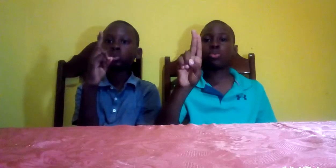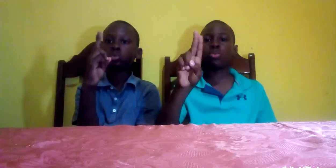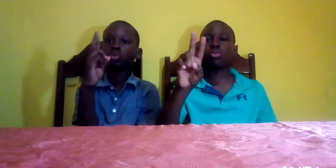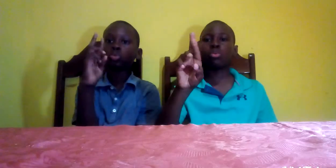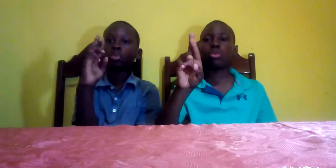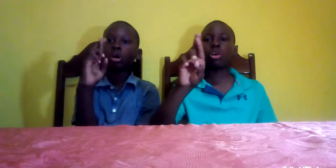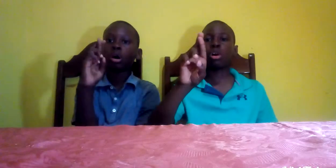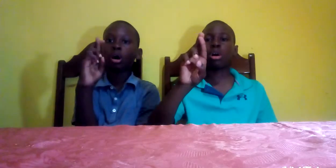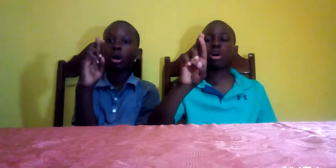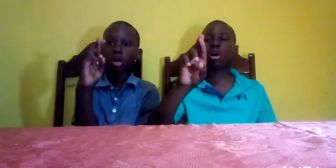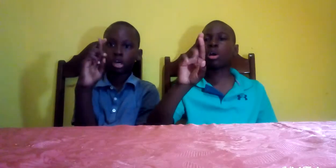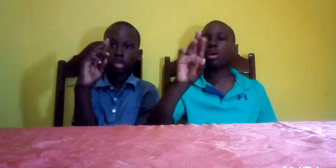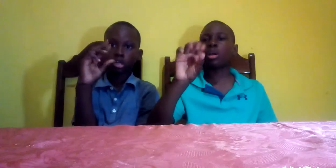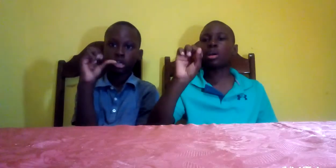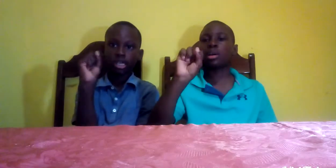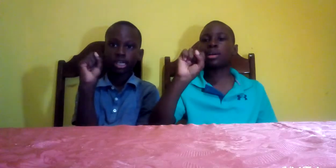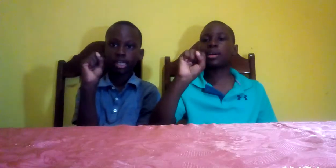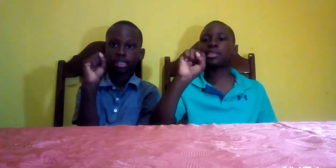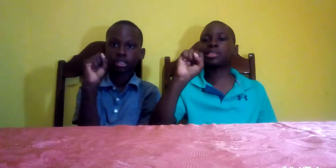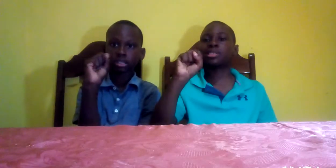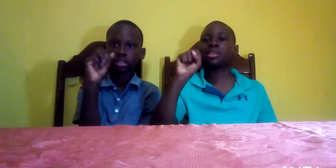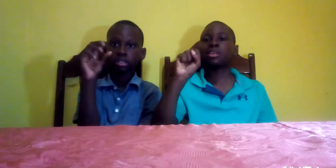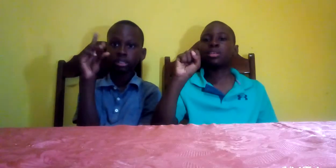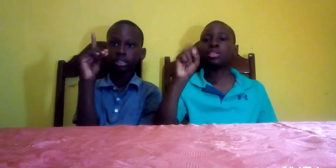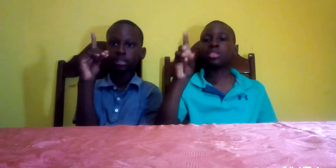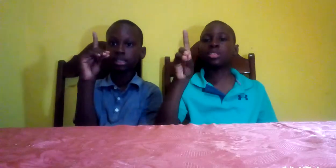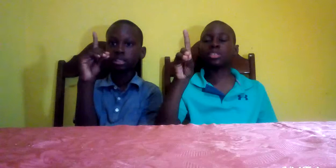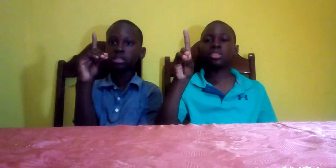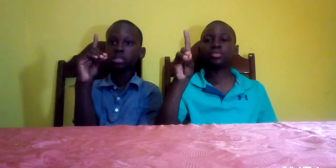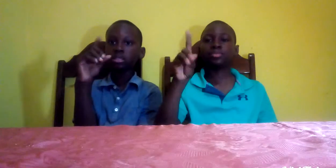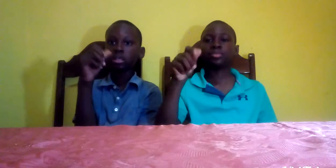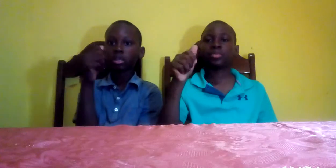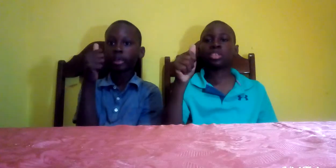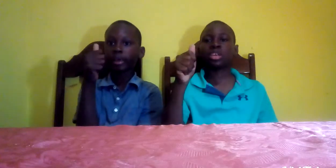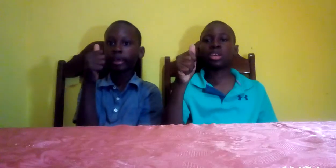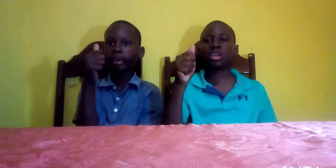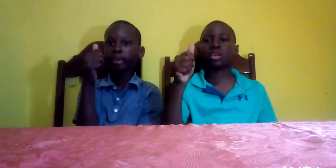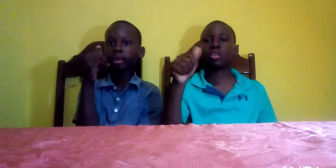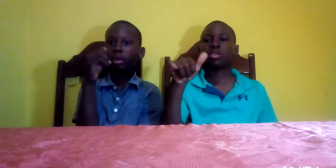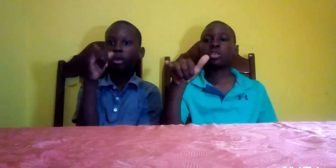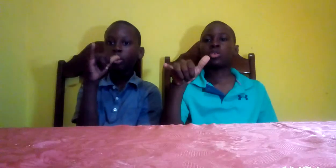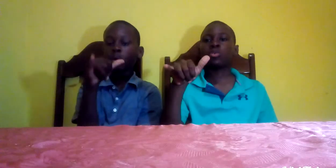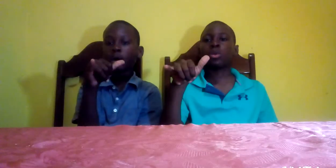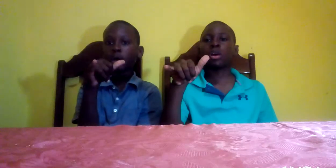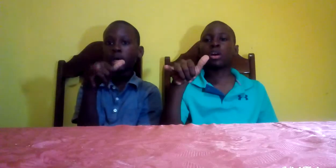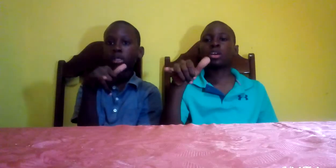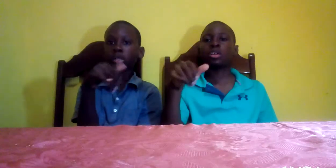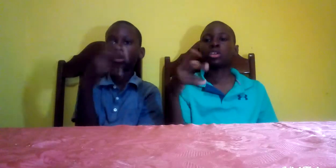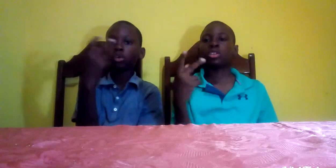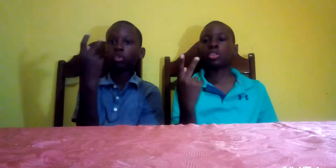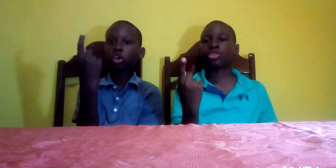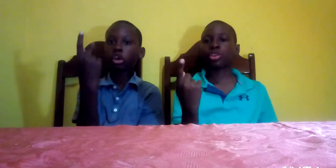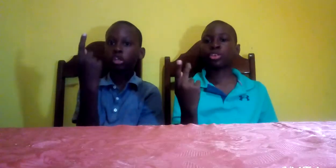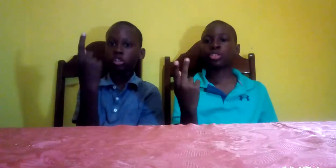r s d a y Thursday